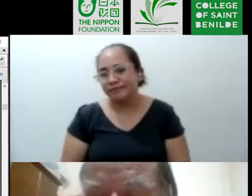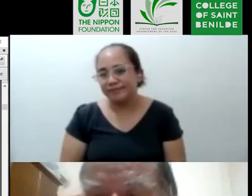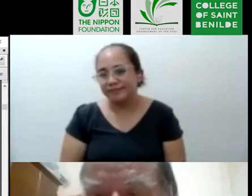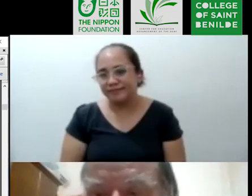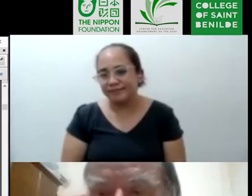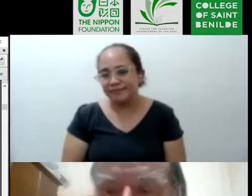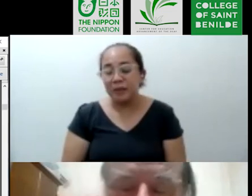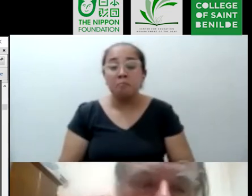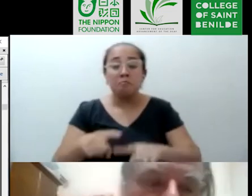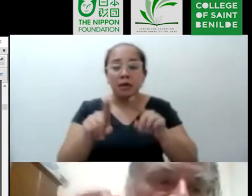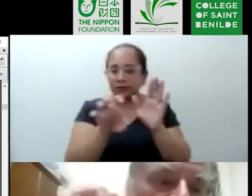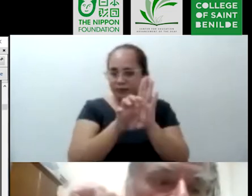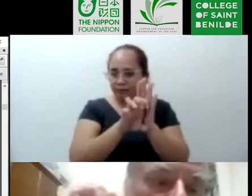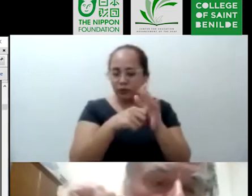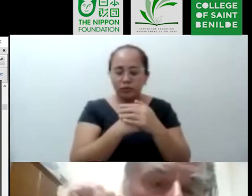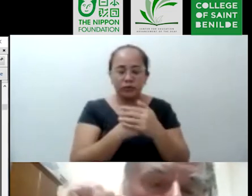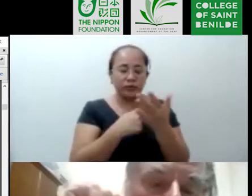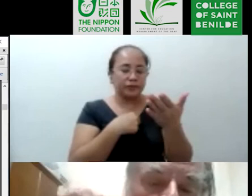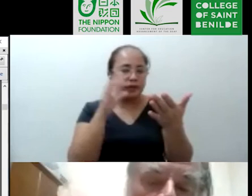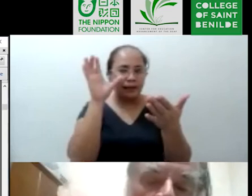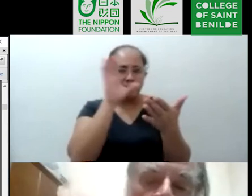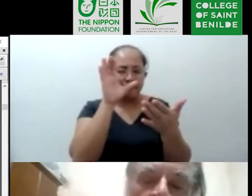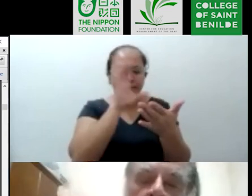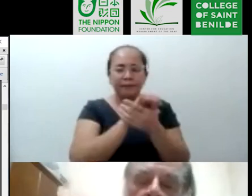But if, for example, you're looking for,